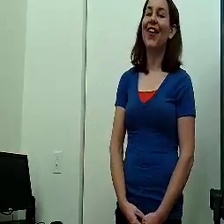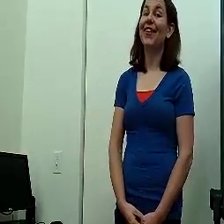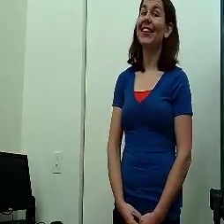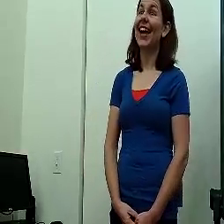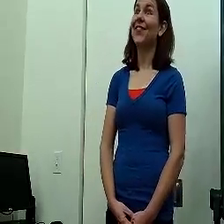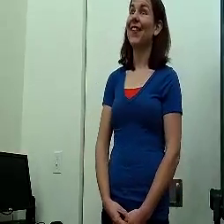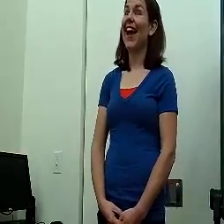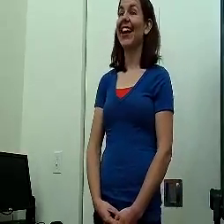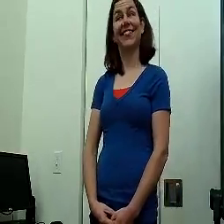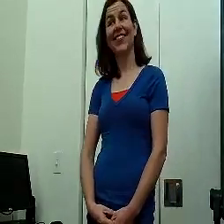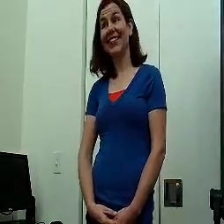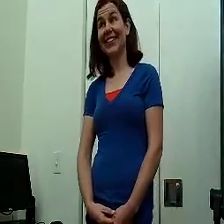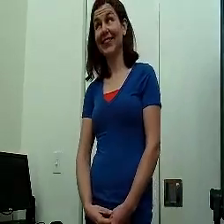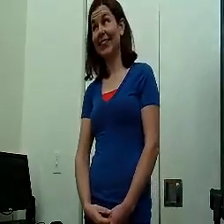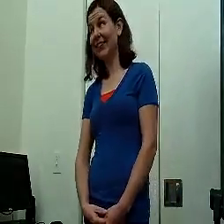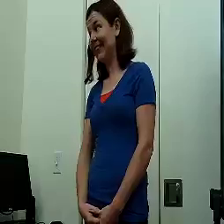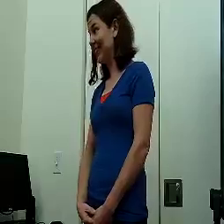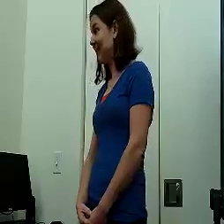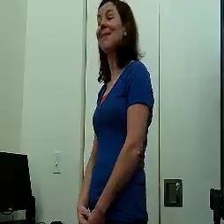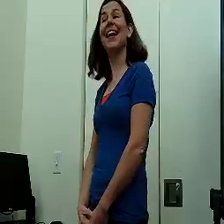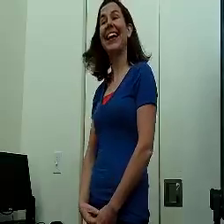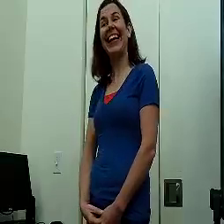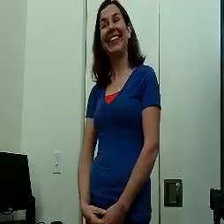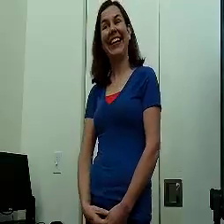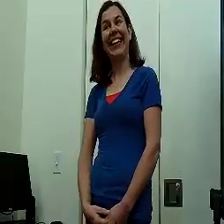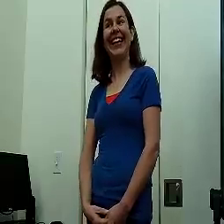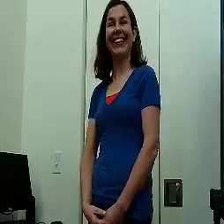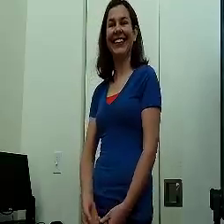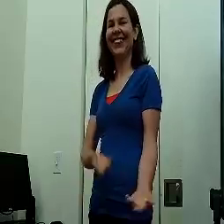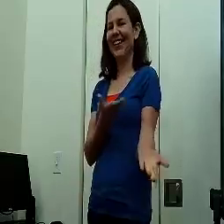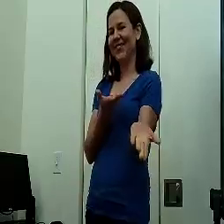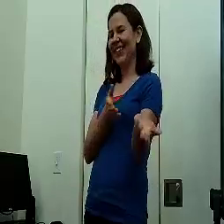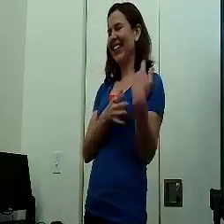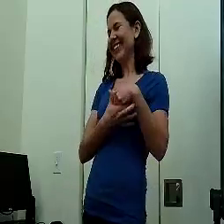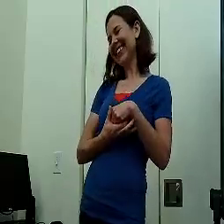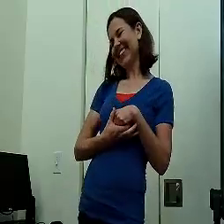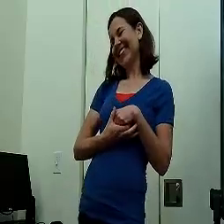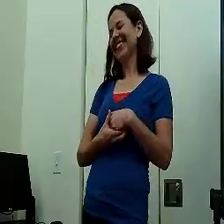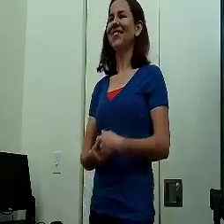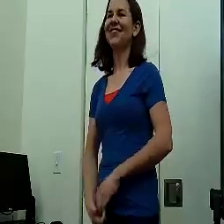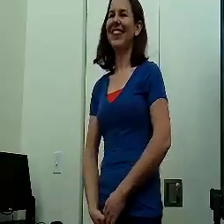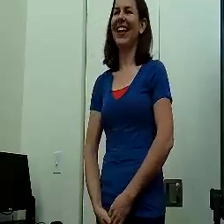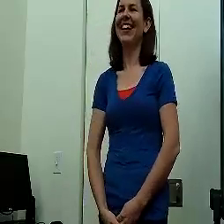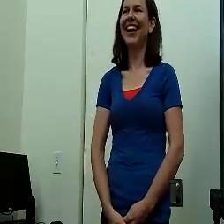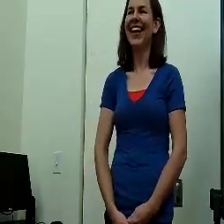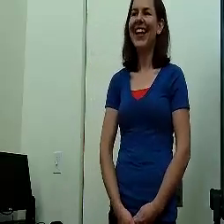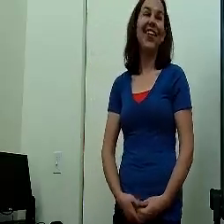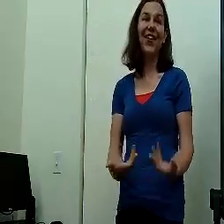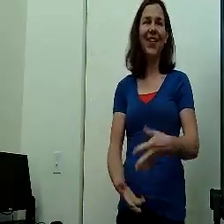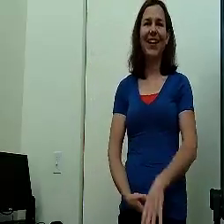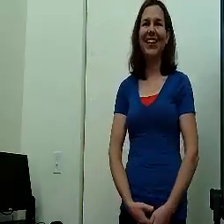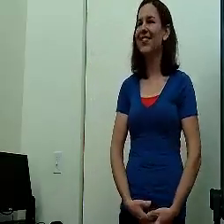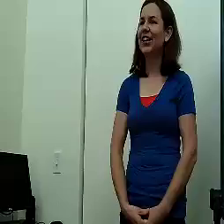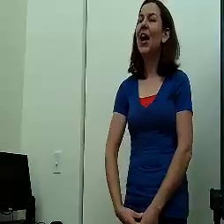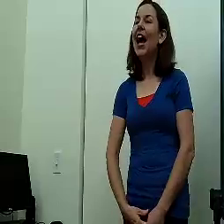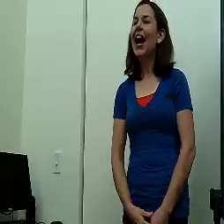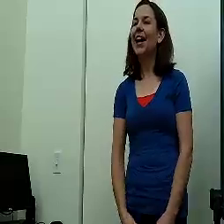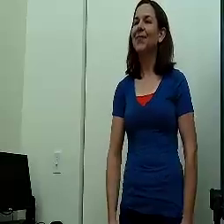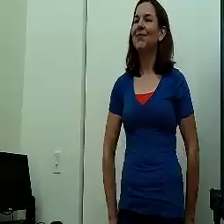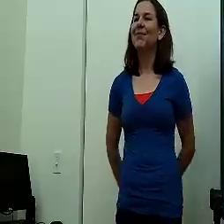Although the sign for that, I can show you the sign for that word too, but I'm not doing it right now because we're on video. Although they want to know too. That's fine. I was